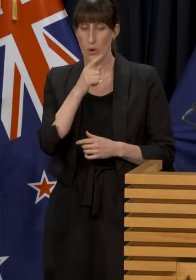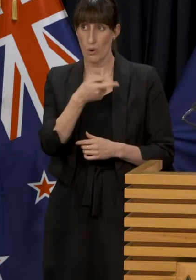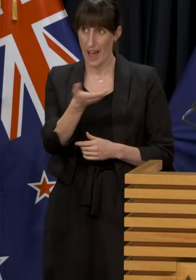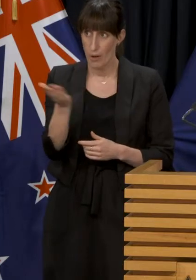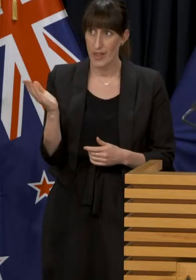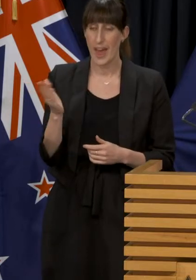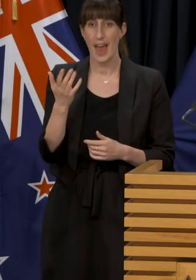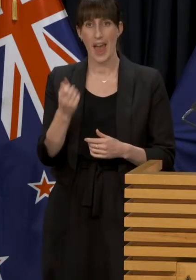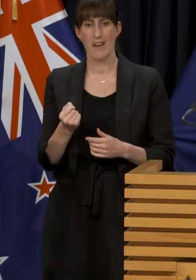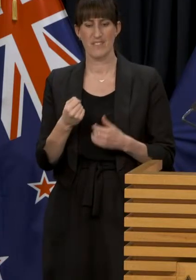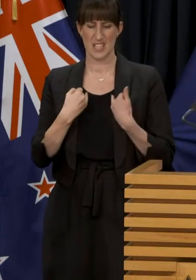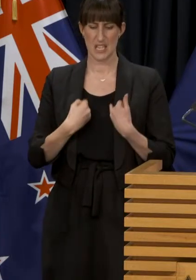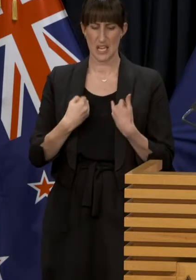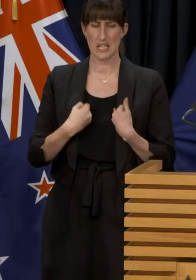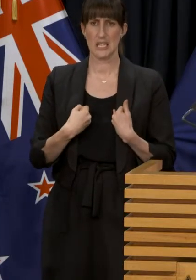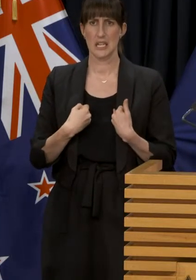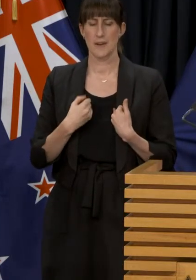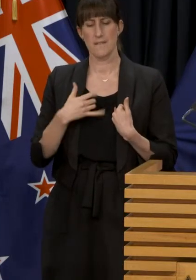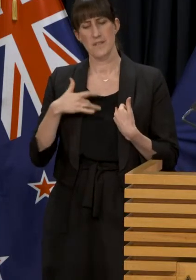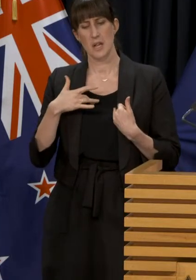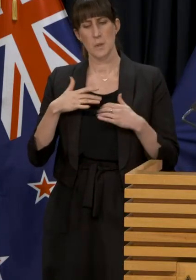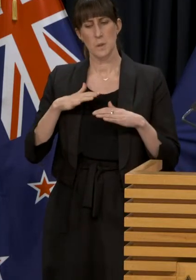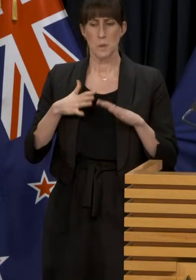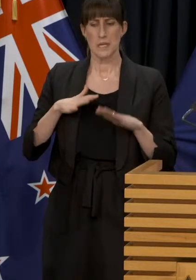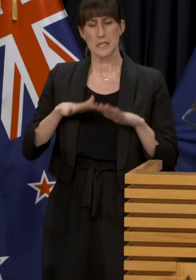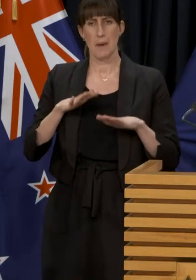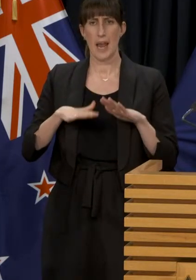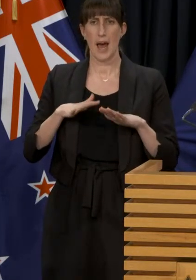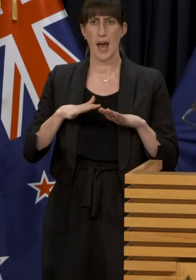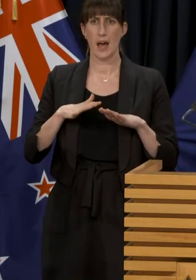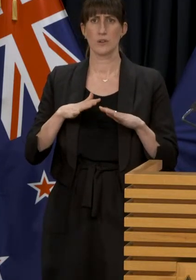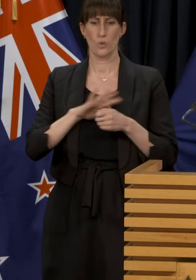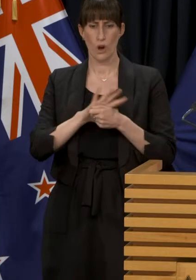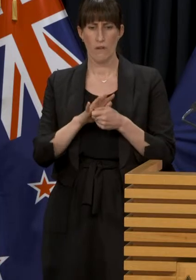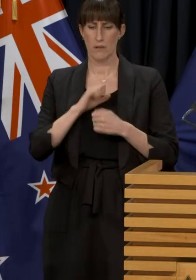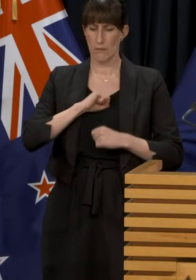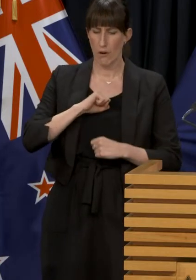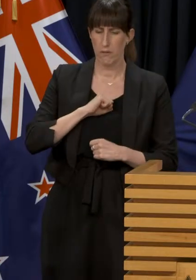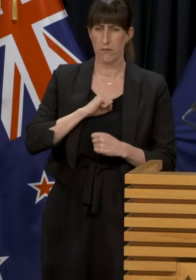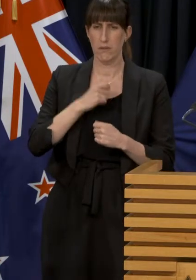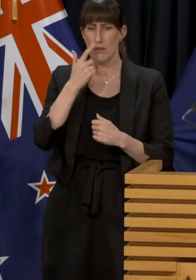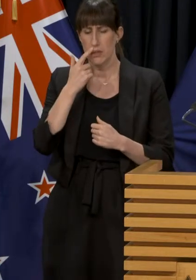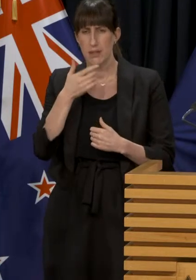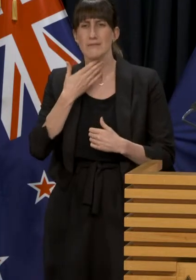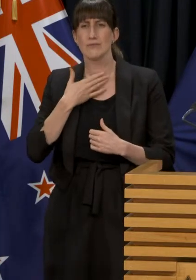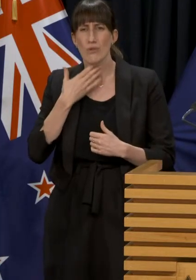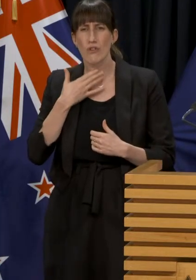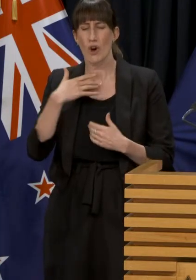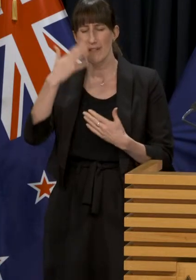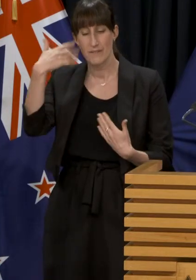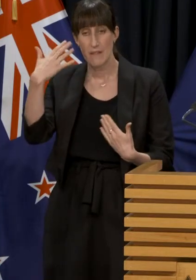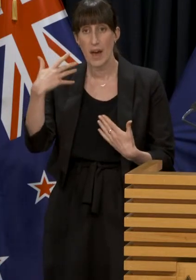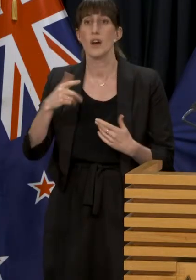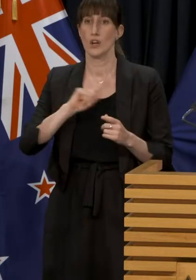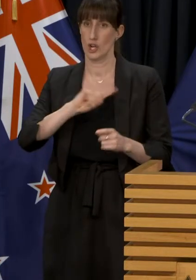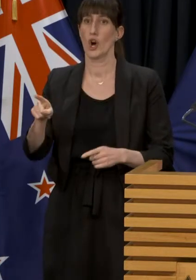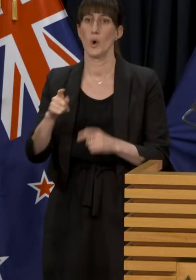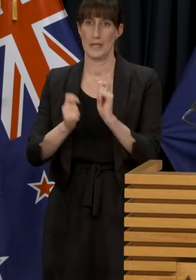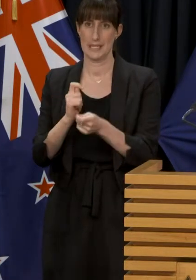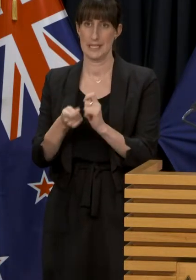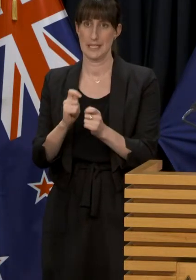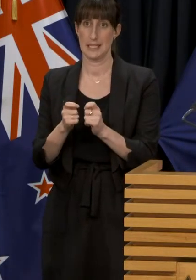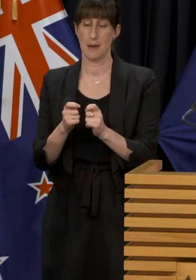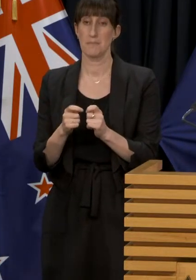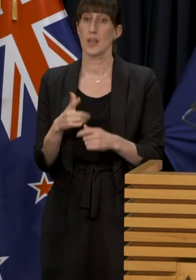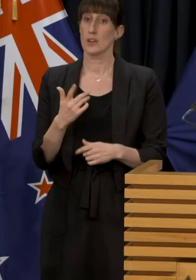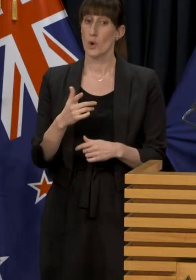related symptoms should be seeking a test. That'll be complemented by specific surveillance testing in